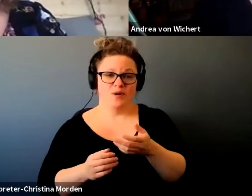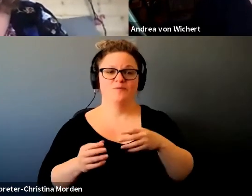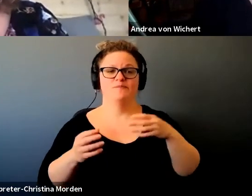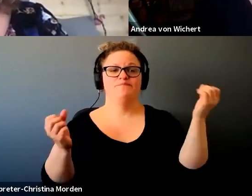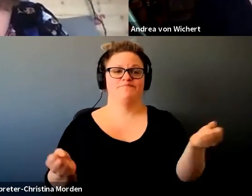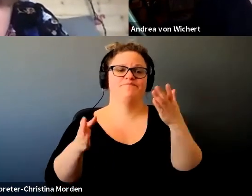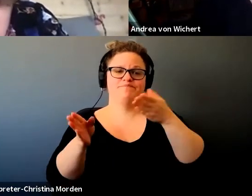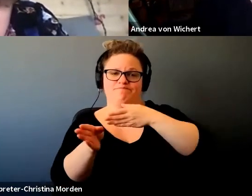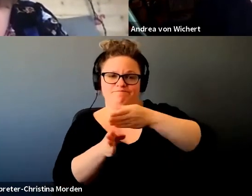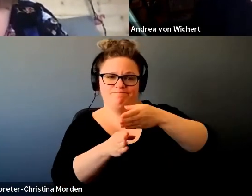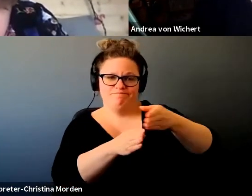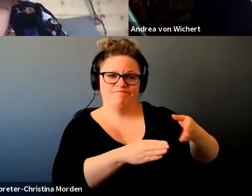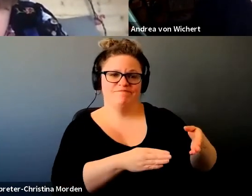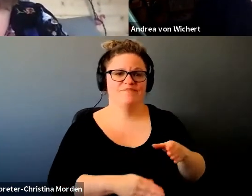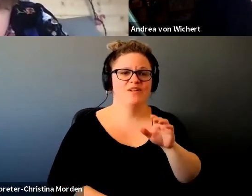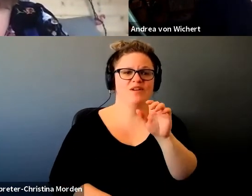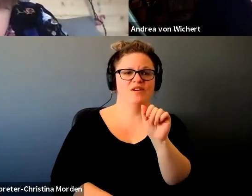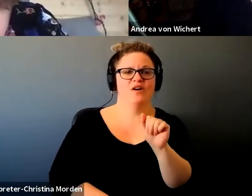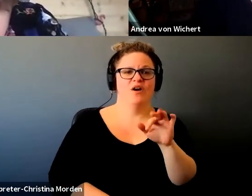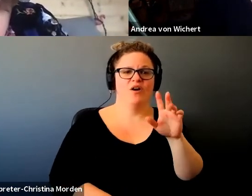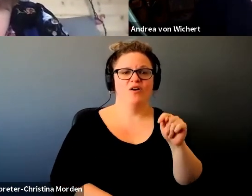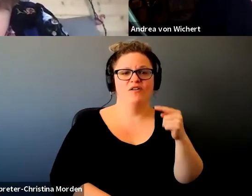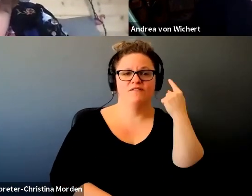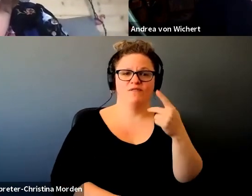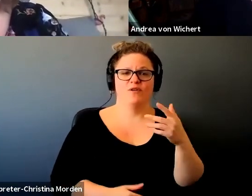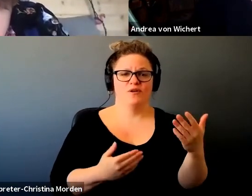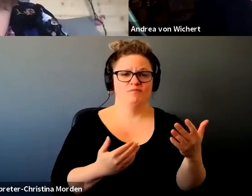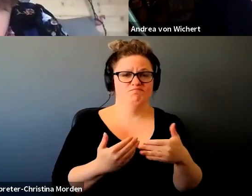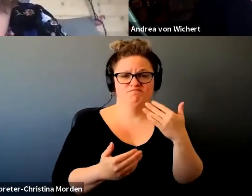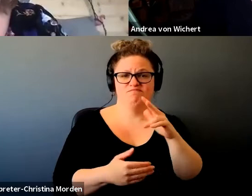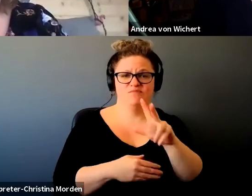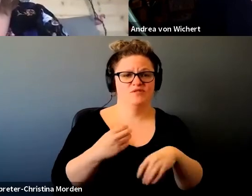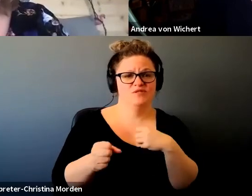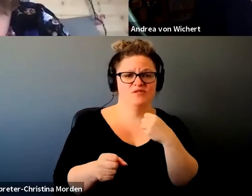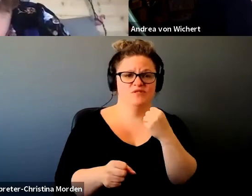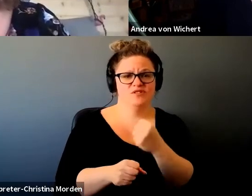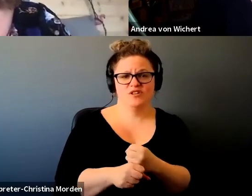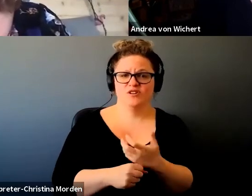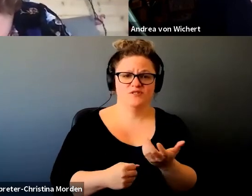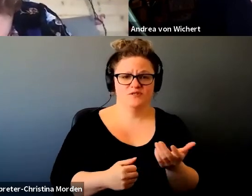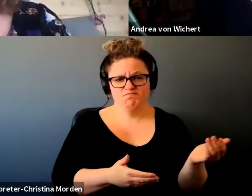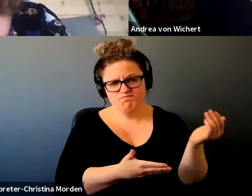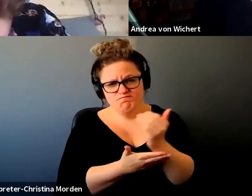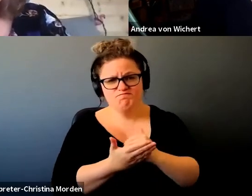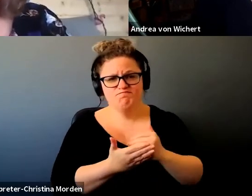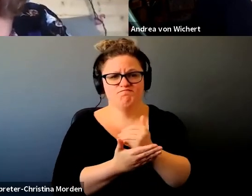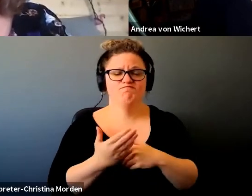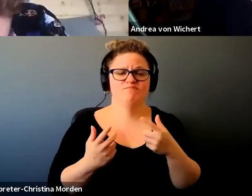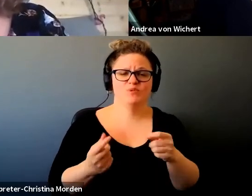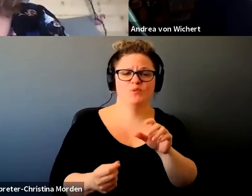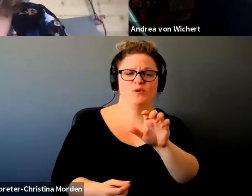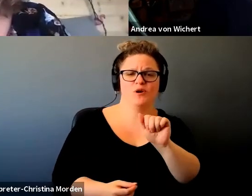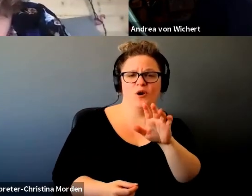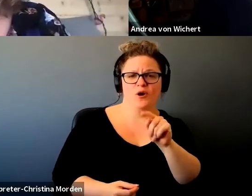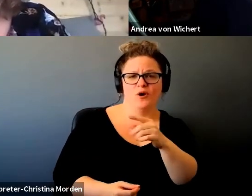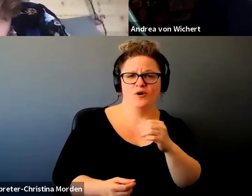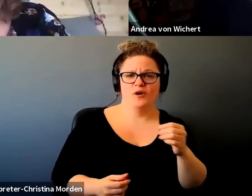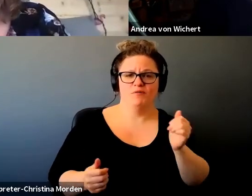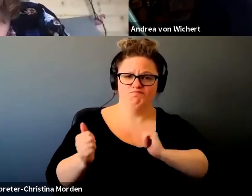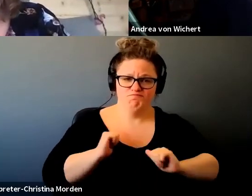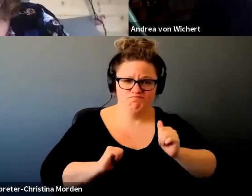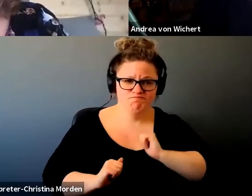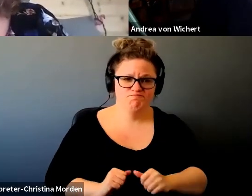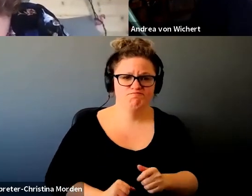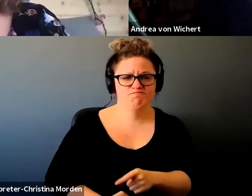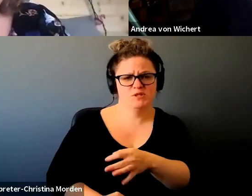her livelihood in the arts and entertainment industries. An accomplished painter and drawer, she has